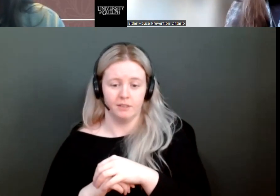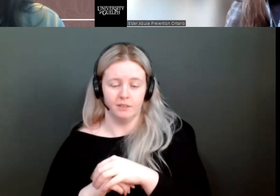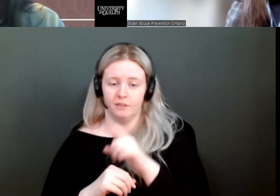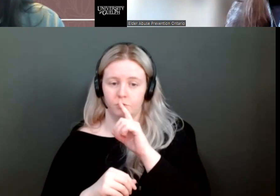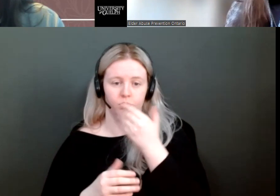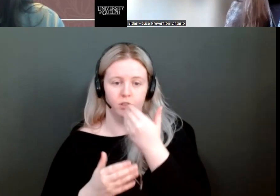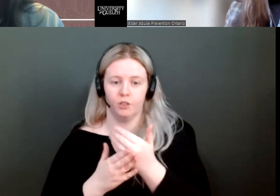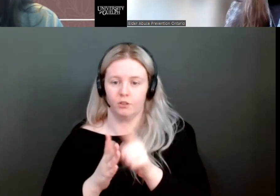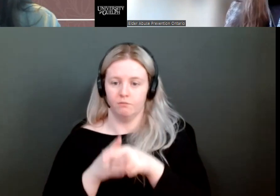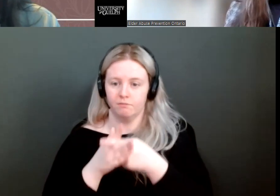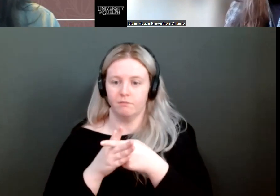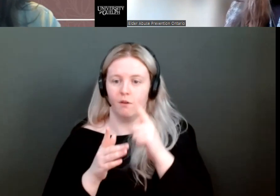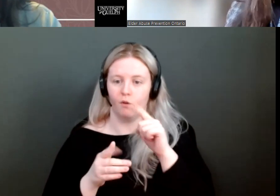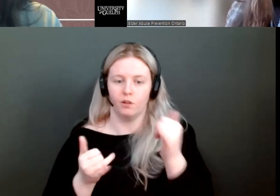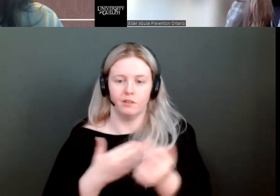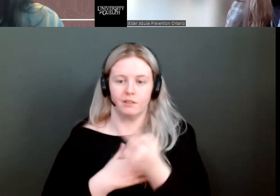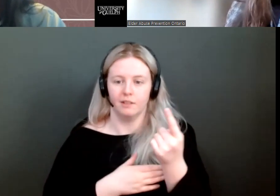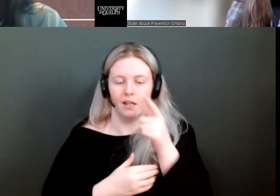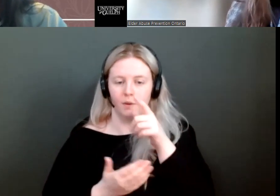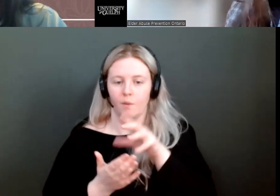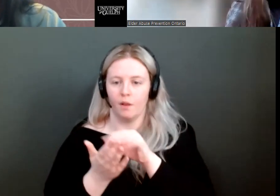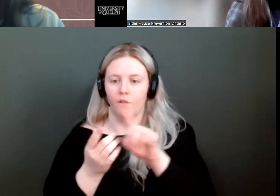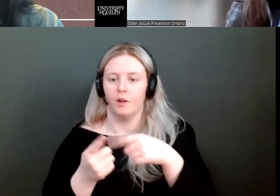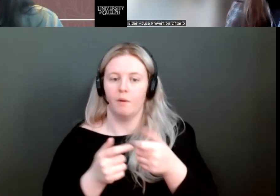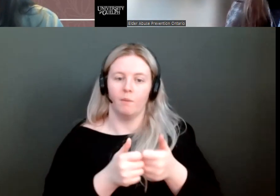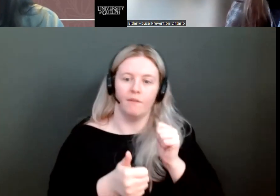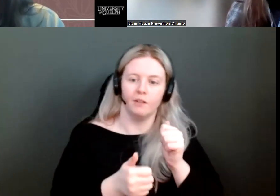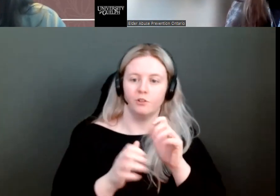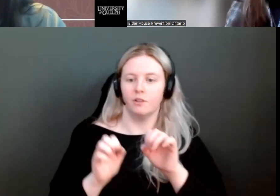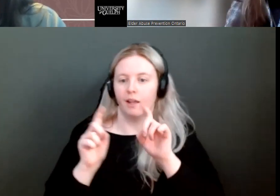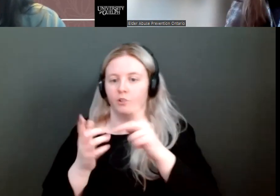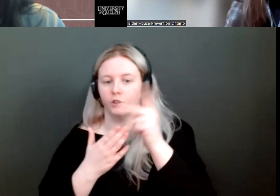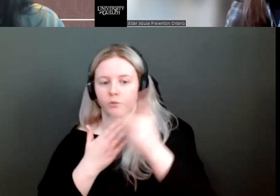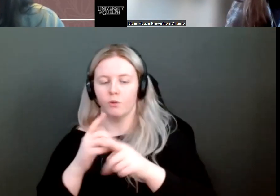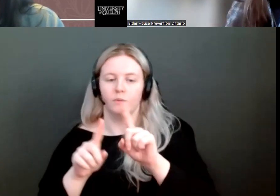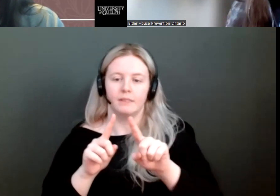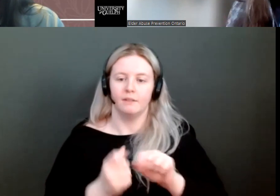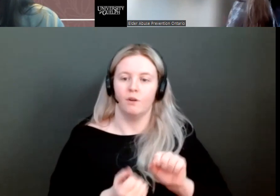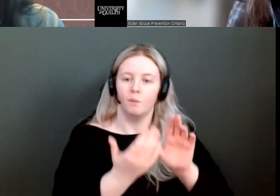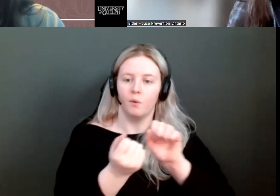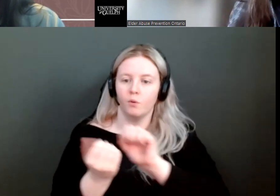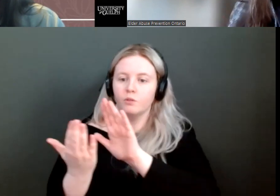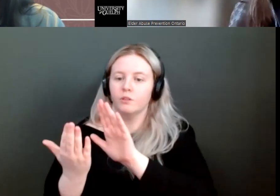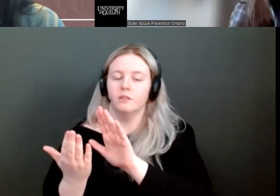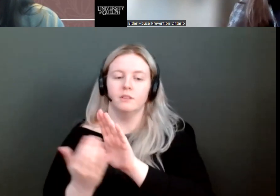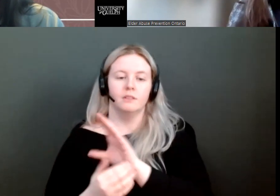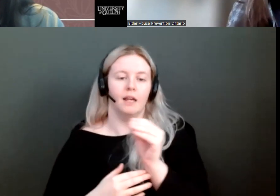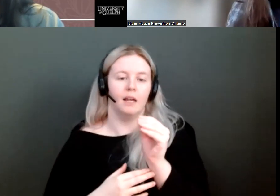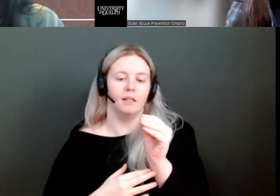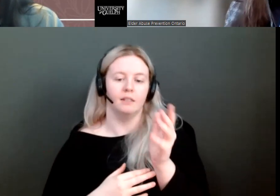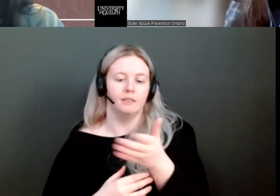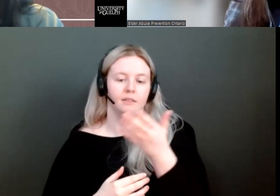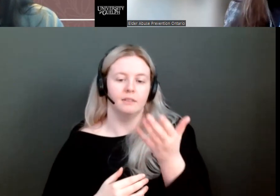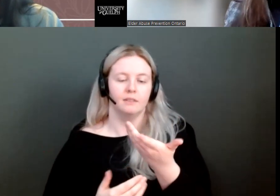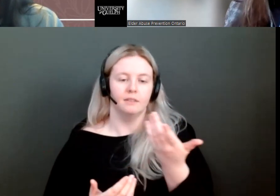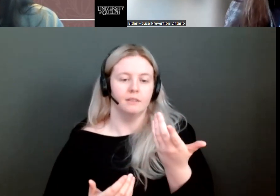and what we're going to learn from prevention and education programs and different approaches, as well as, different, the responsibility